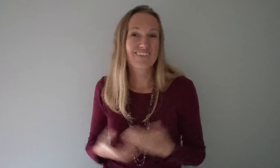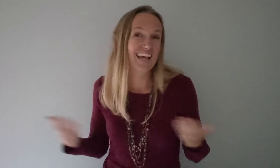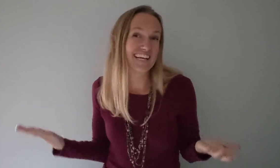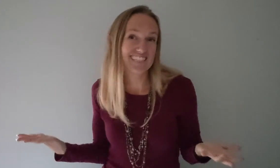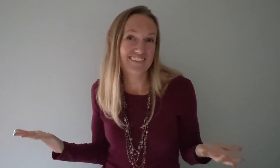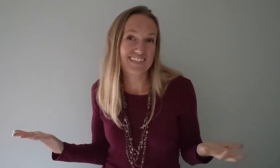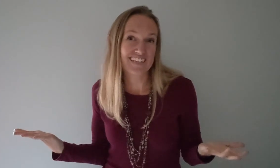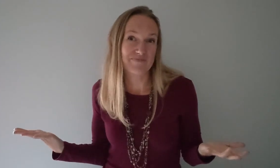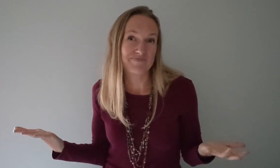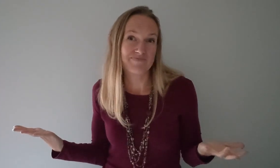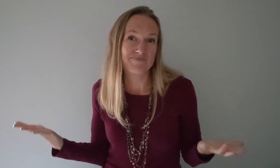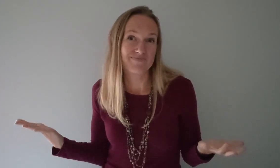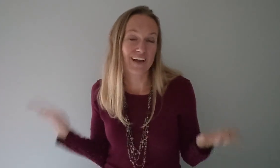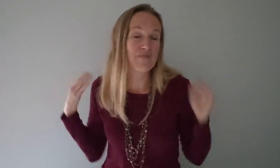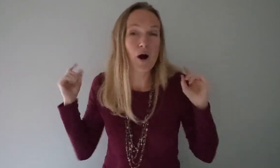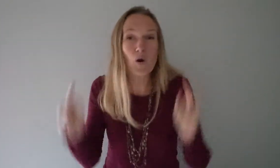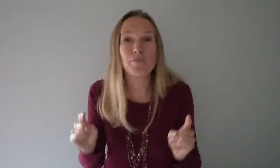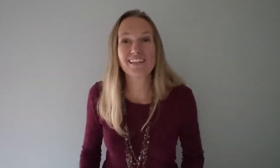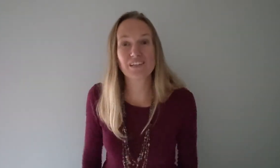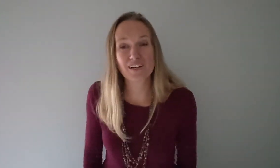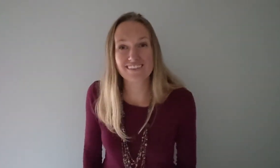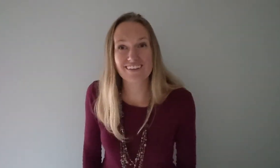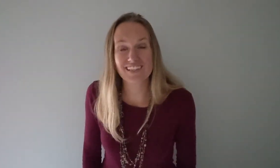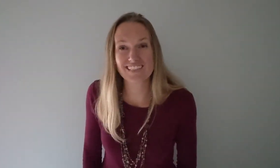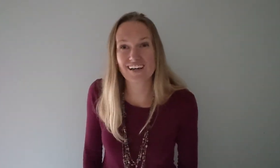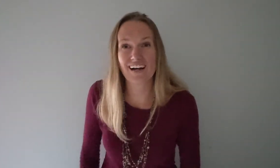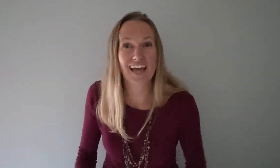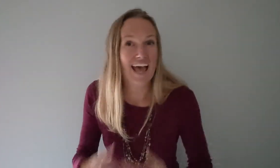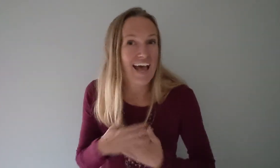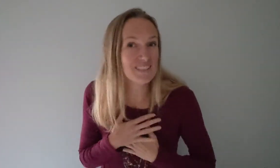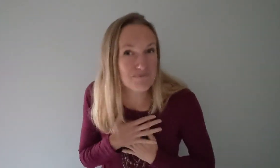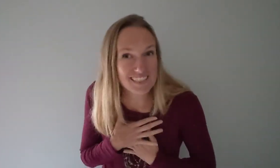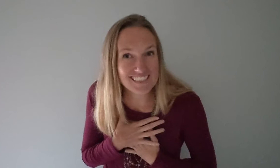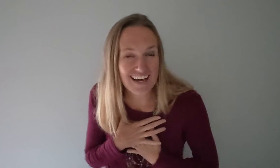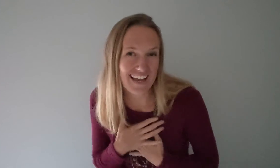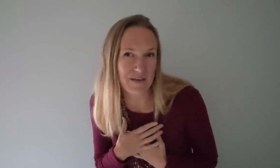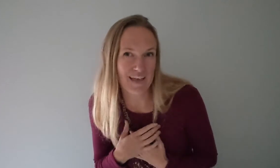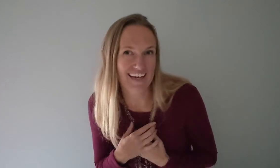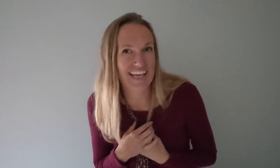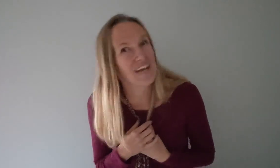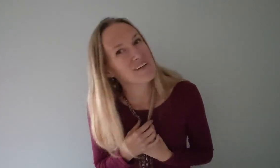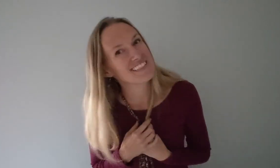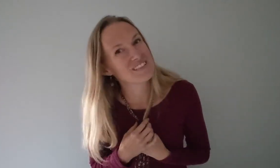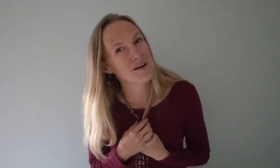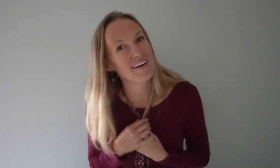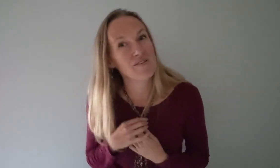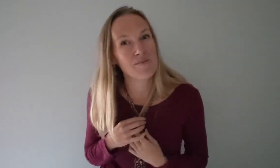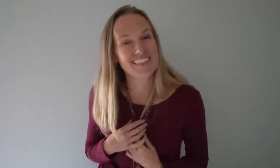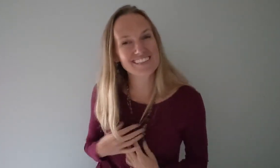And that's everything. I'm hoping that you guys are loving this song as much as I am, and I can't wait till tomorrow when we get to sign